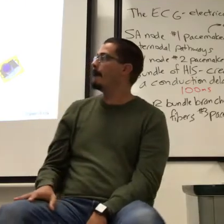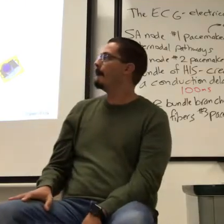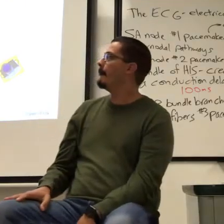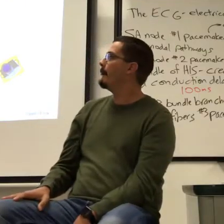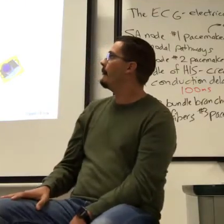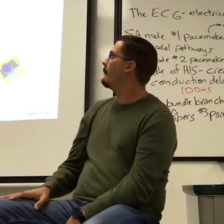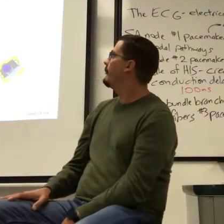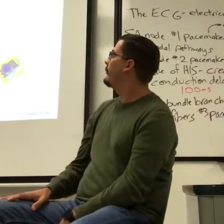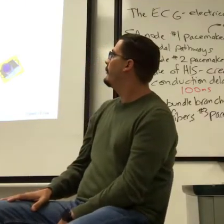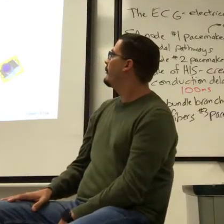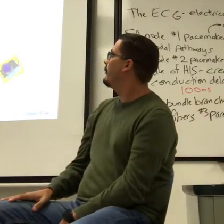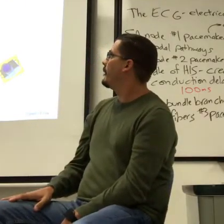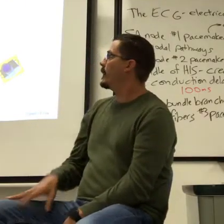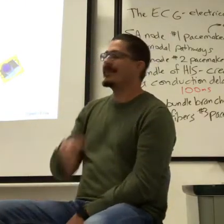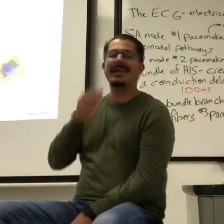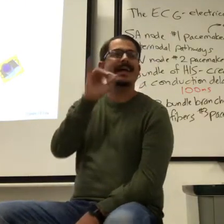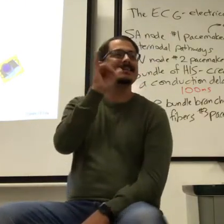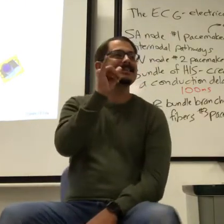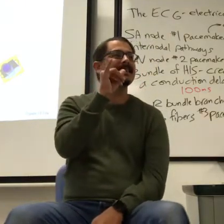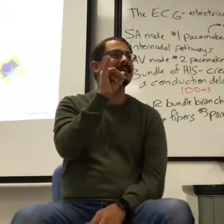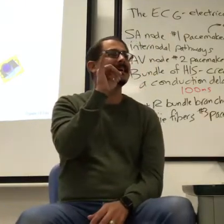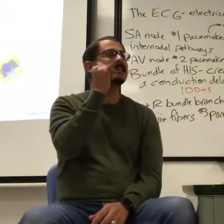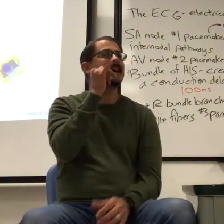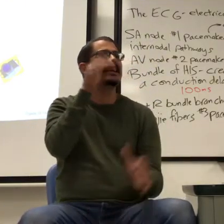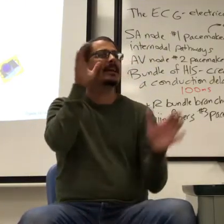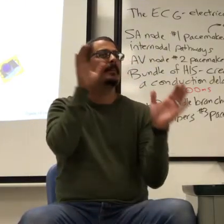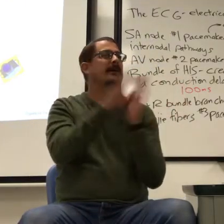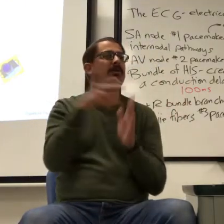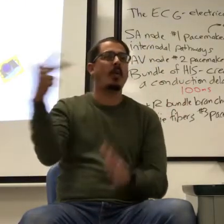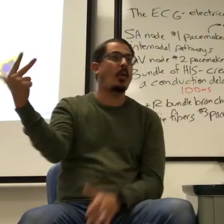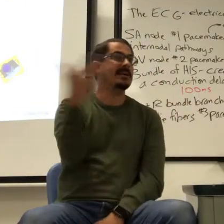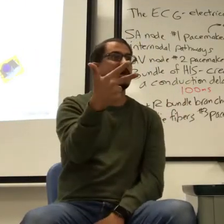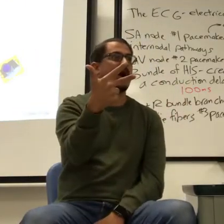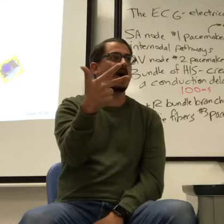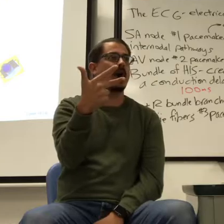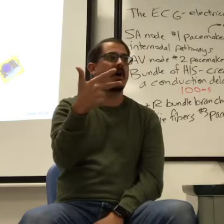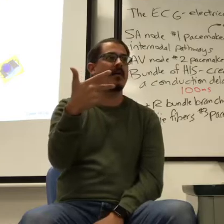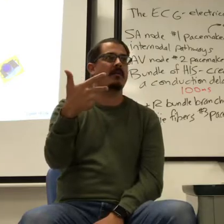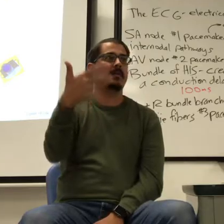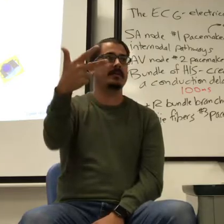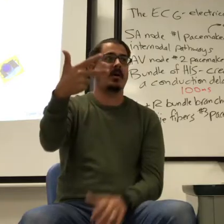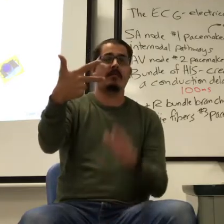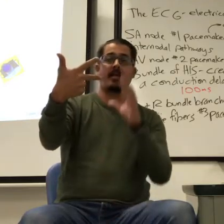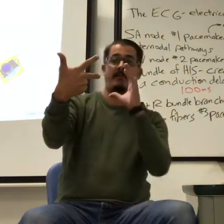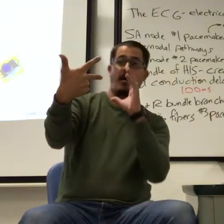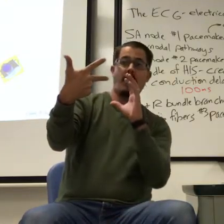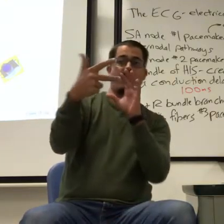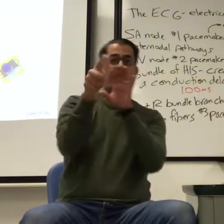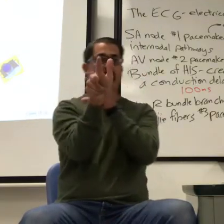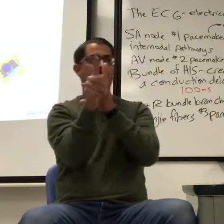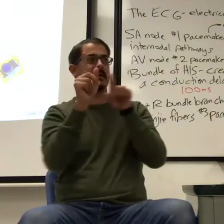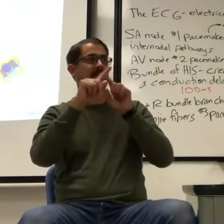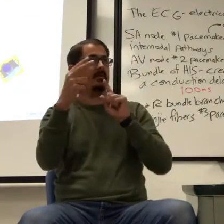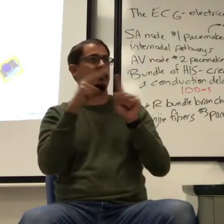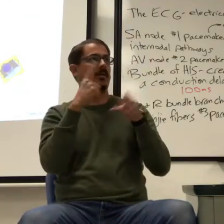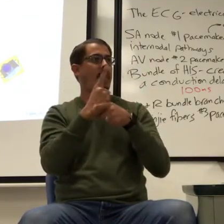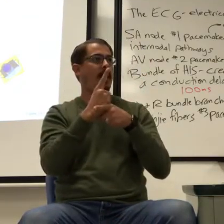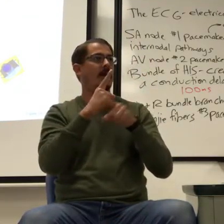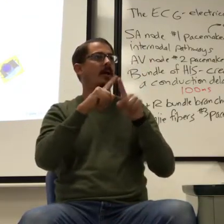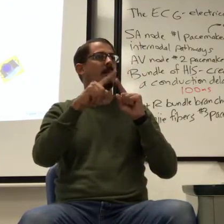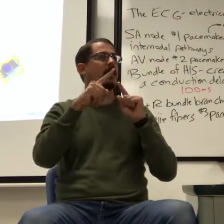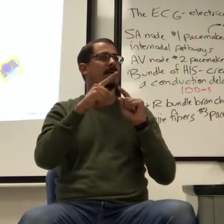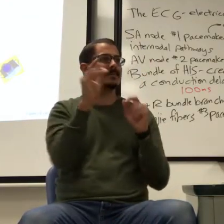like taking a picture of a race car. If you were to take a picture of a race car from the front to the back or whatever, you get a different vantage point. But you're taking a picture